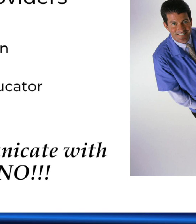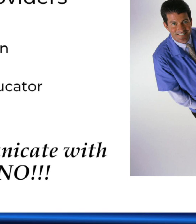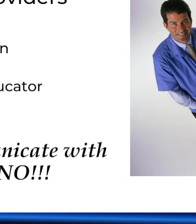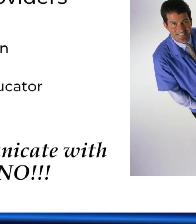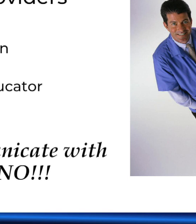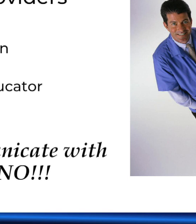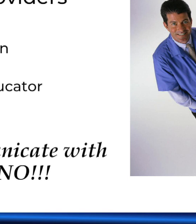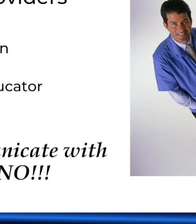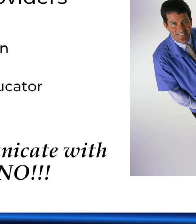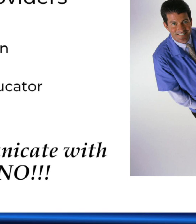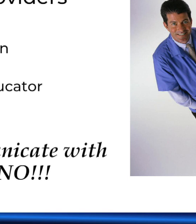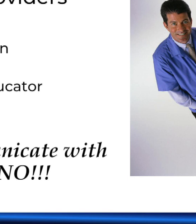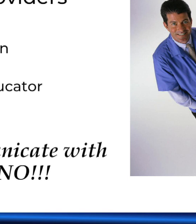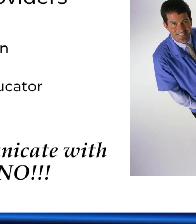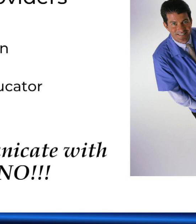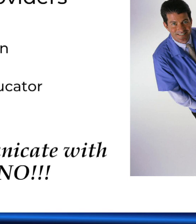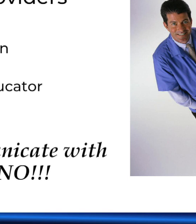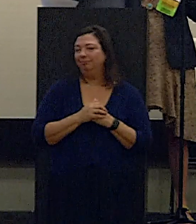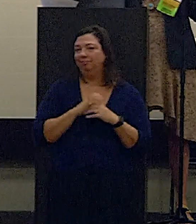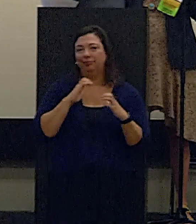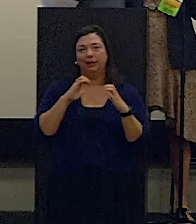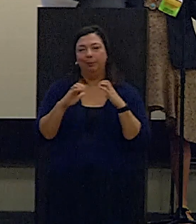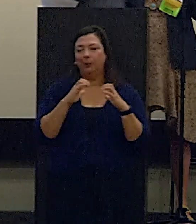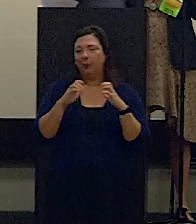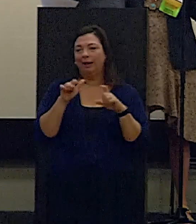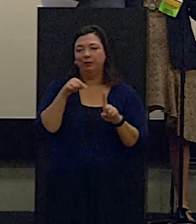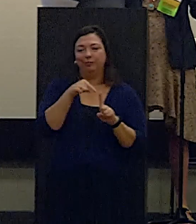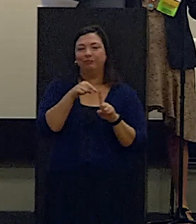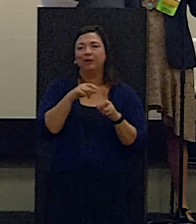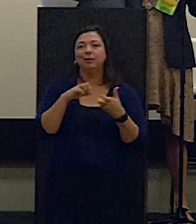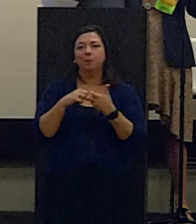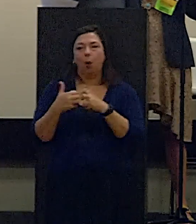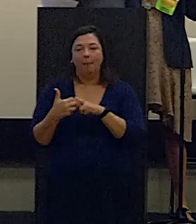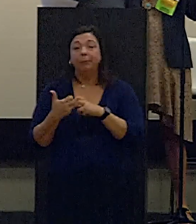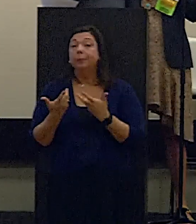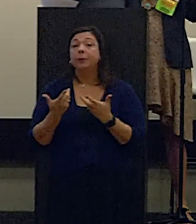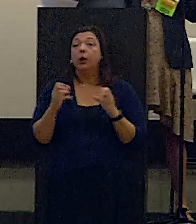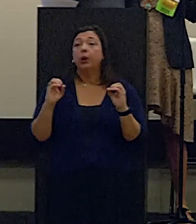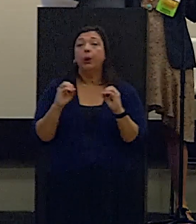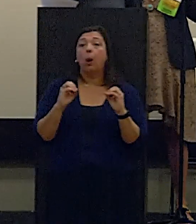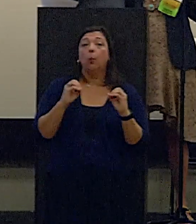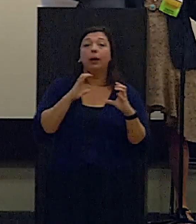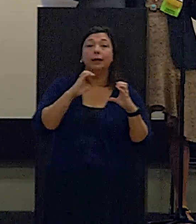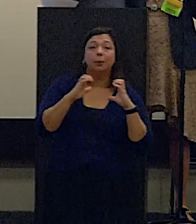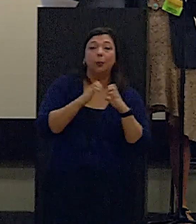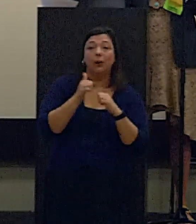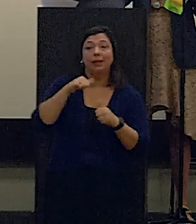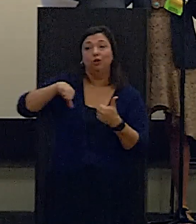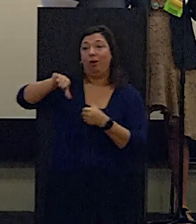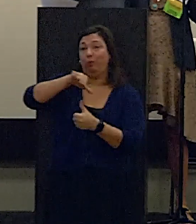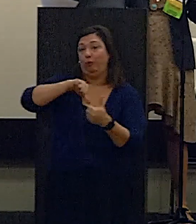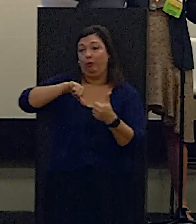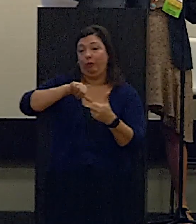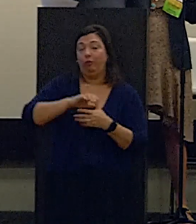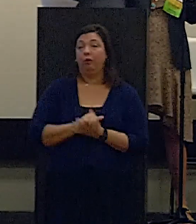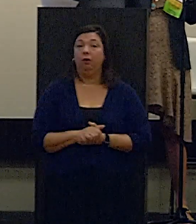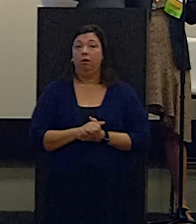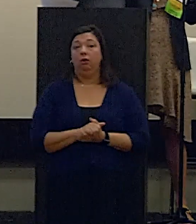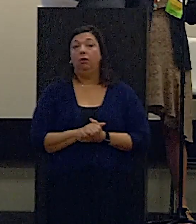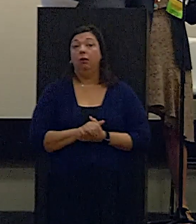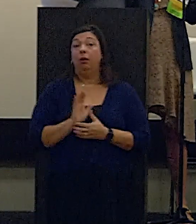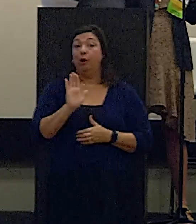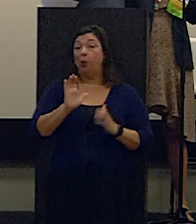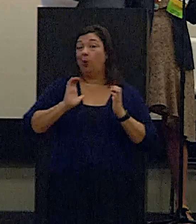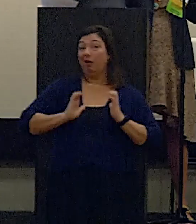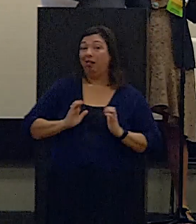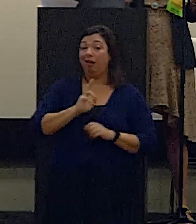No, and we know this. We know communication is a problem because nobody's talking to one another. Does your